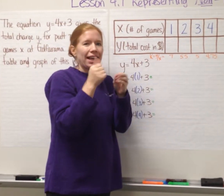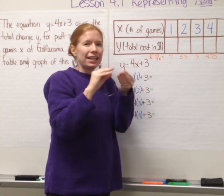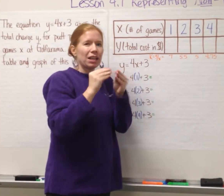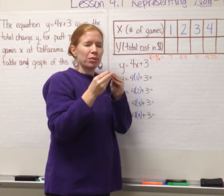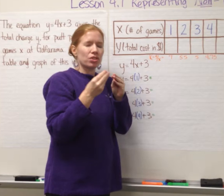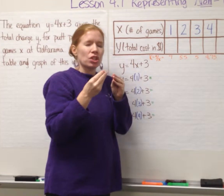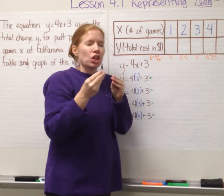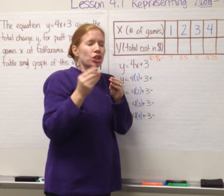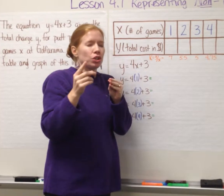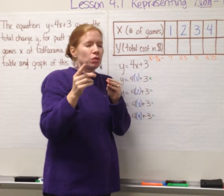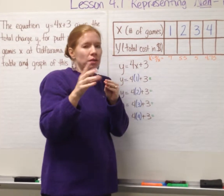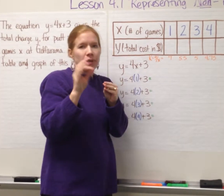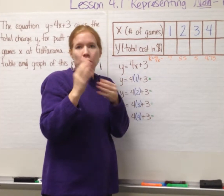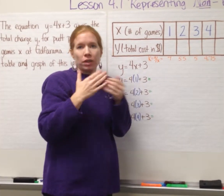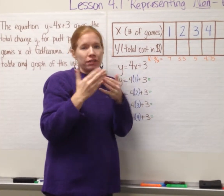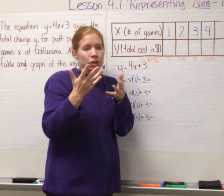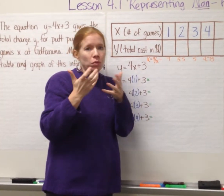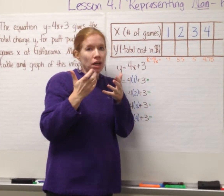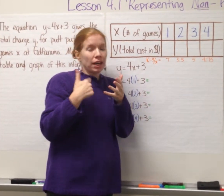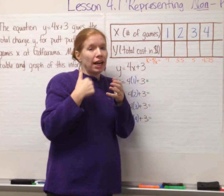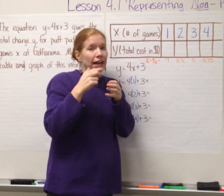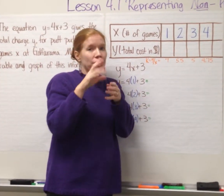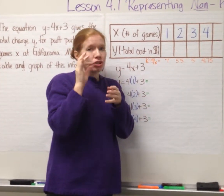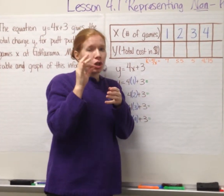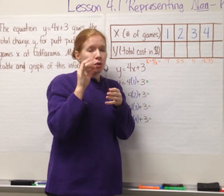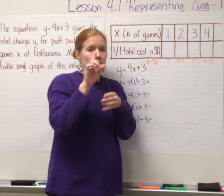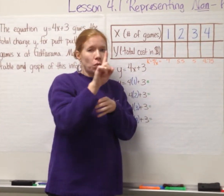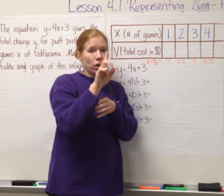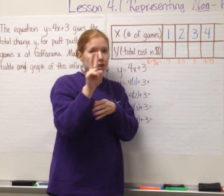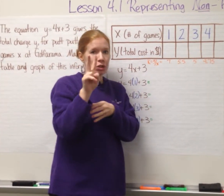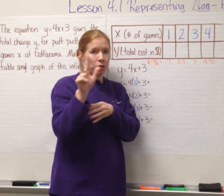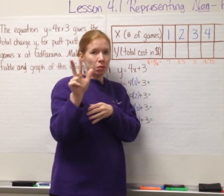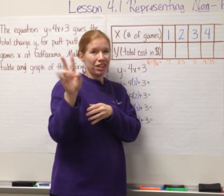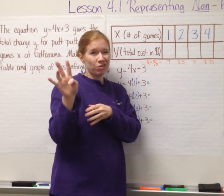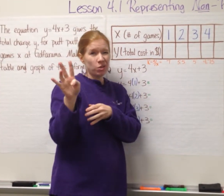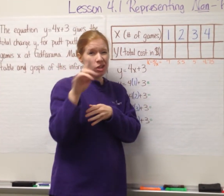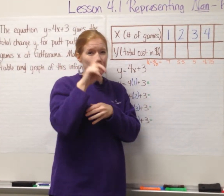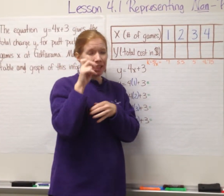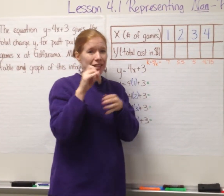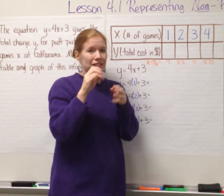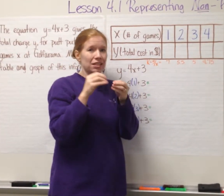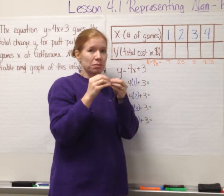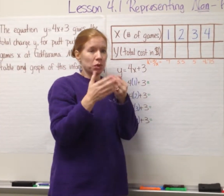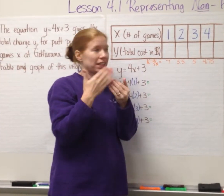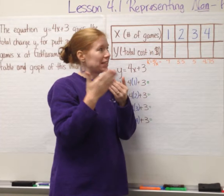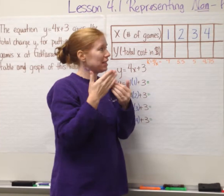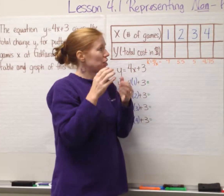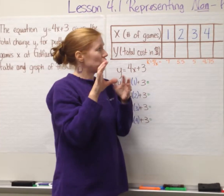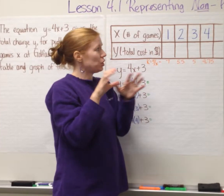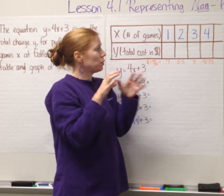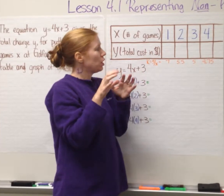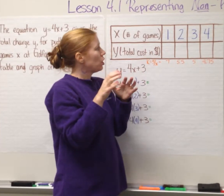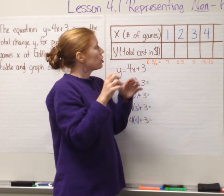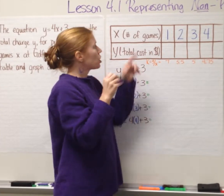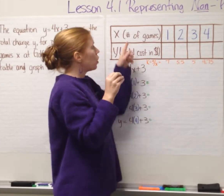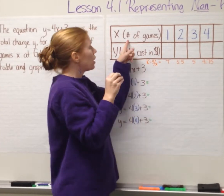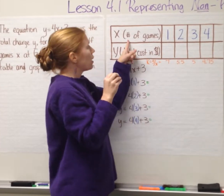any numbers. You can pick whatever you want. I chose 1, 2, 3, and 4 because it's more easy to do. So